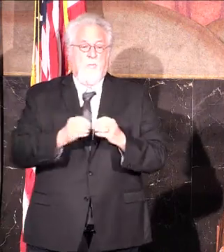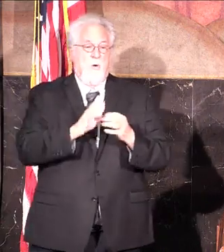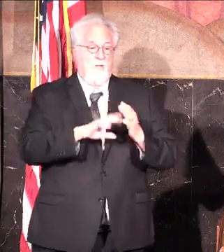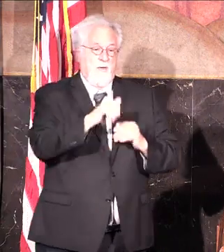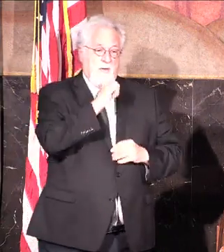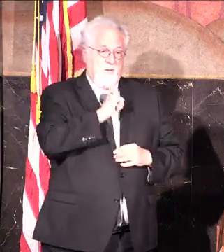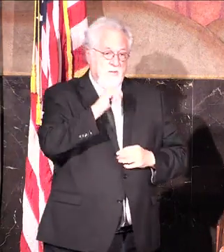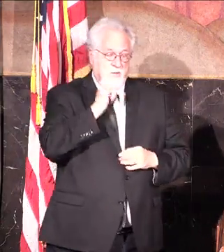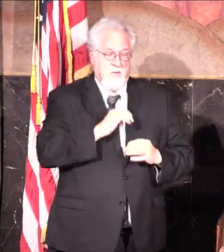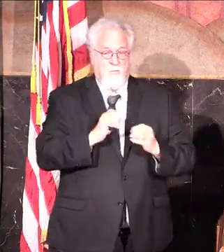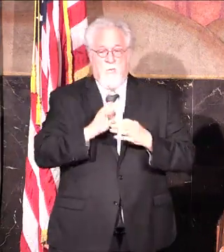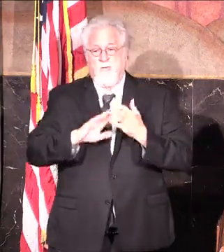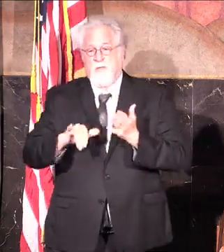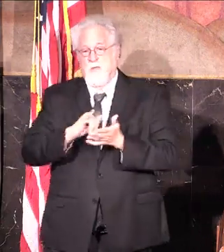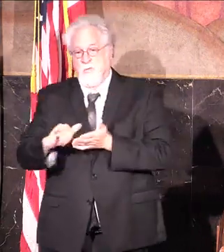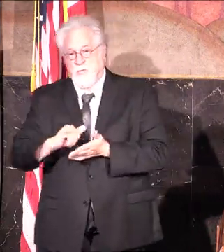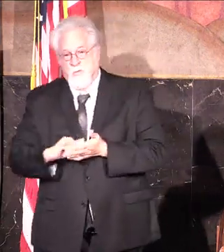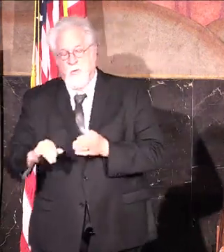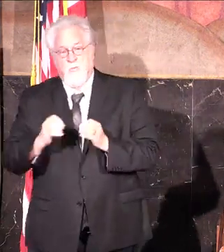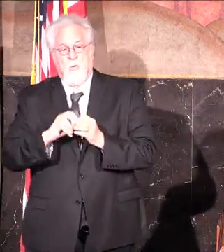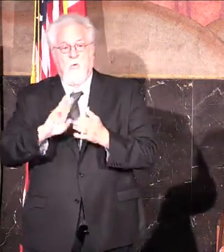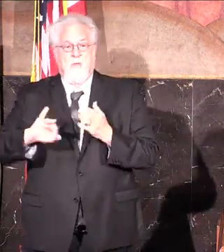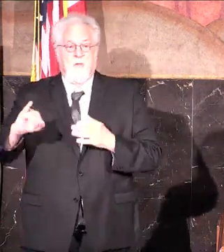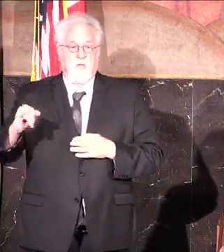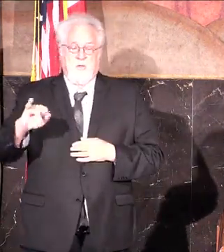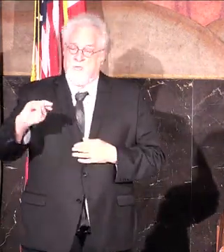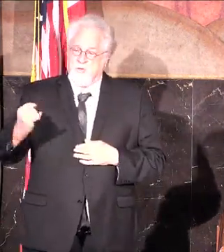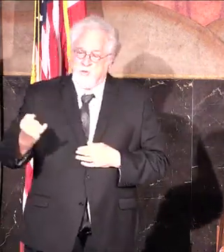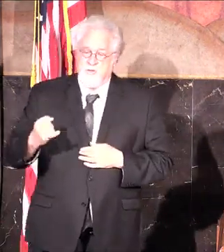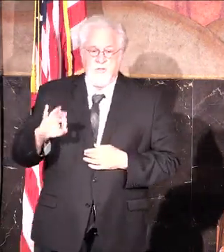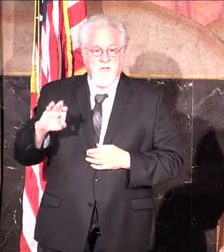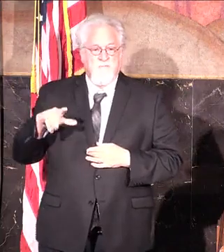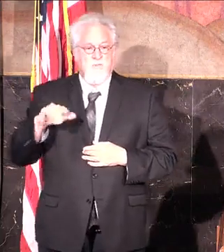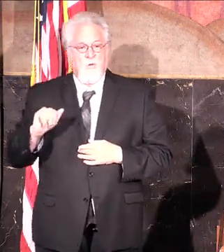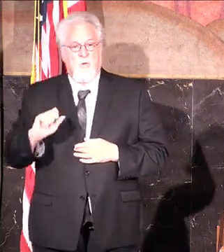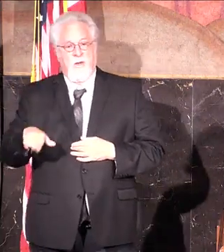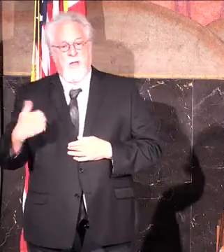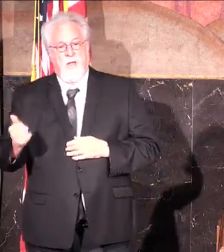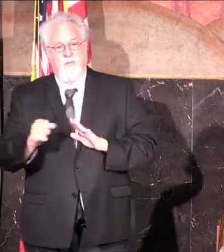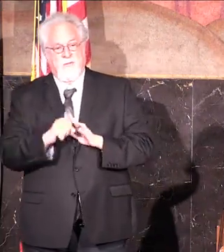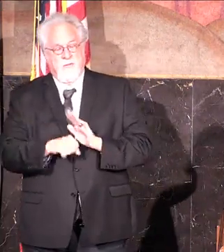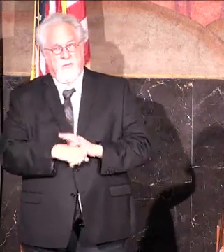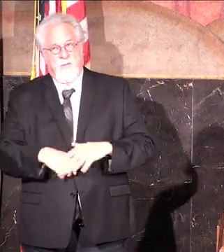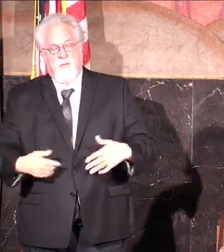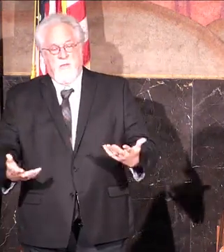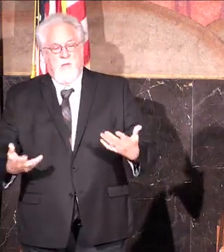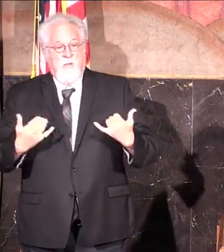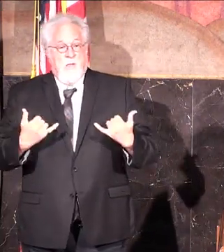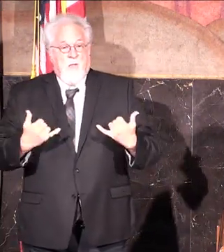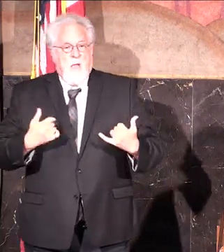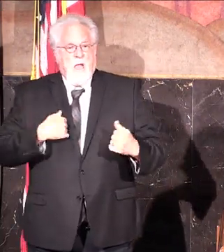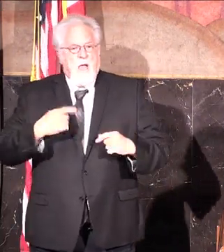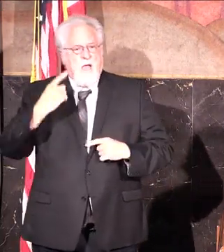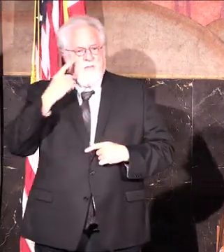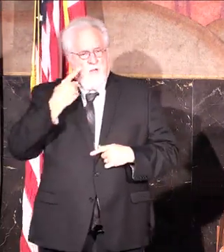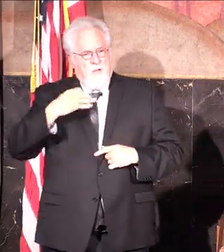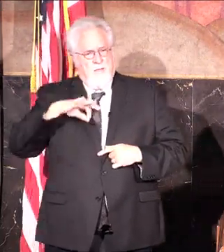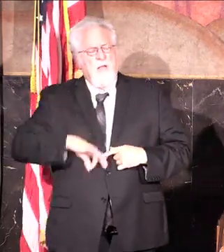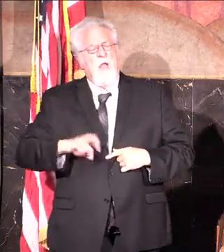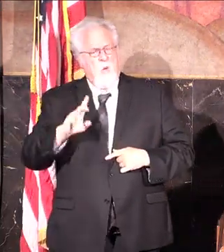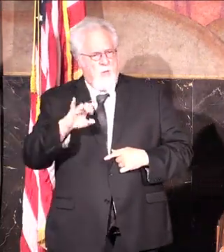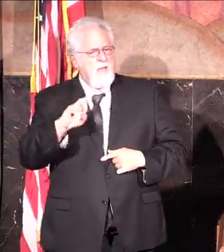York, above New Jersey, Florida, all these other states. So at this time, I thought you would benefit, and we've done